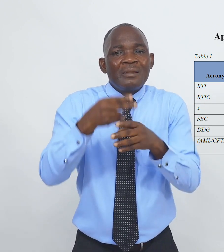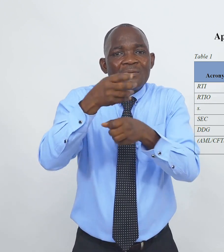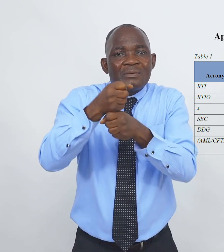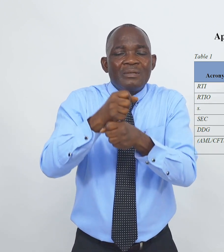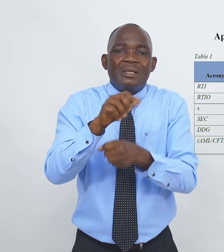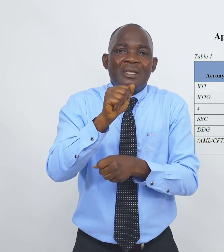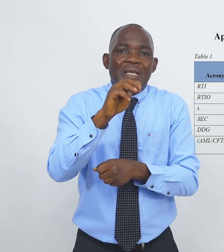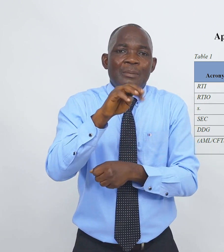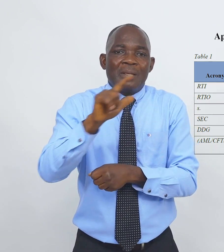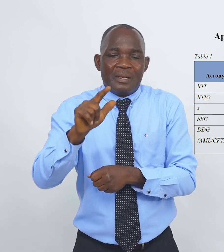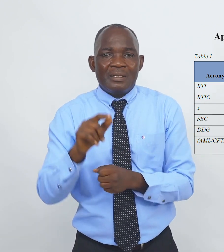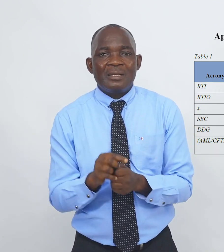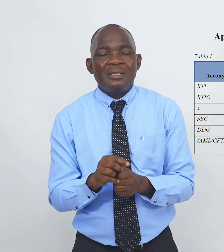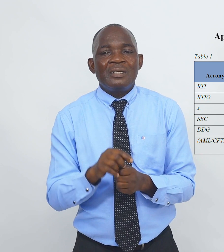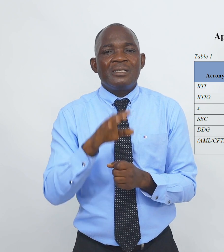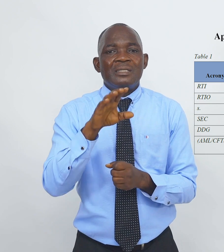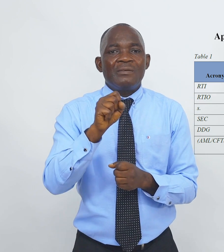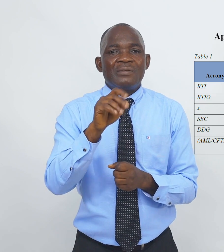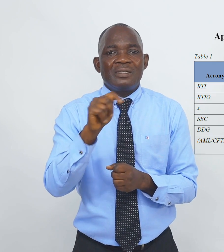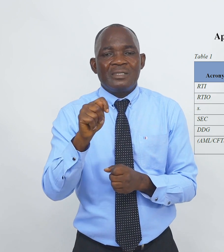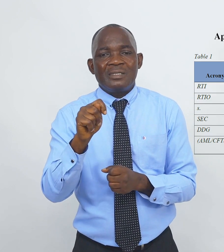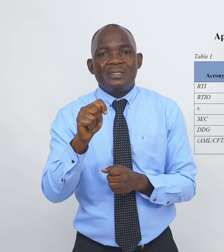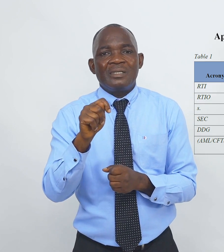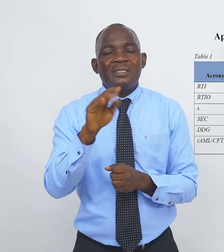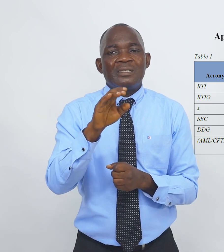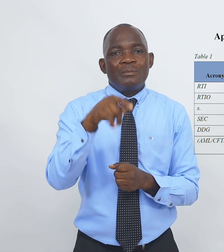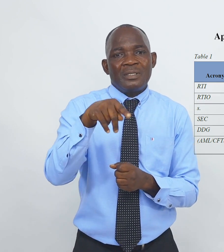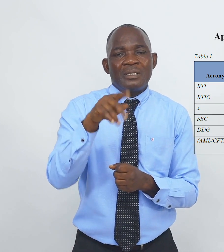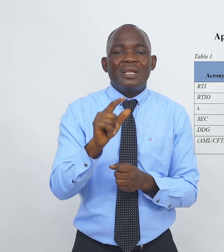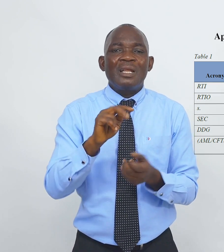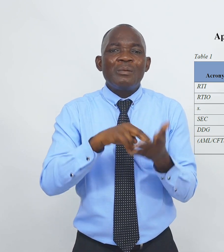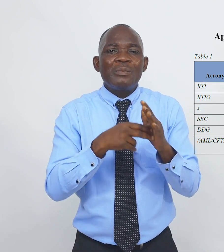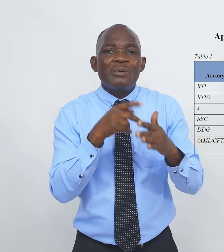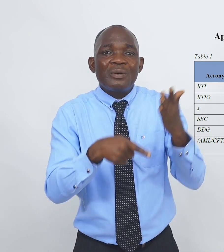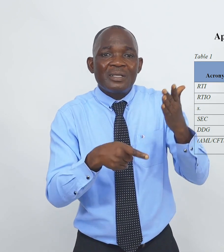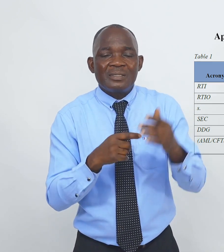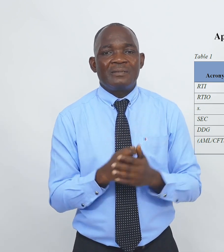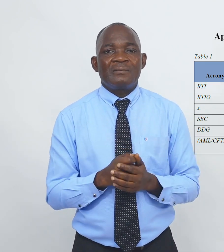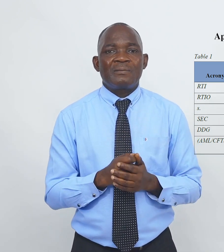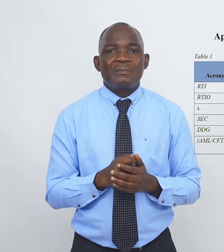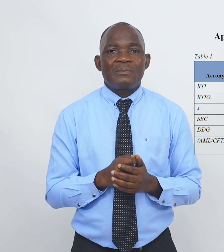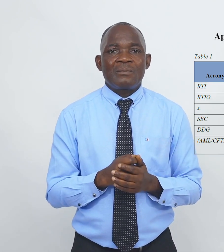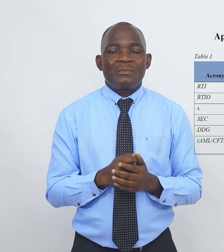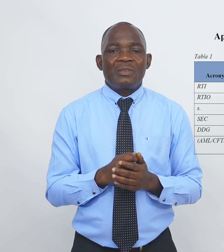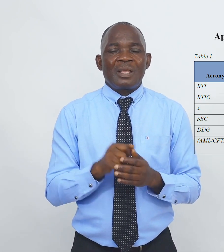Exchange Commission. Acronym. DDG. Literal translation. Deputy Director